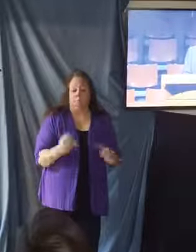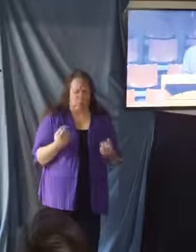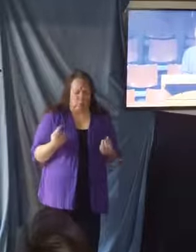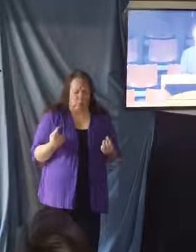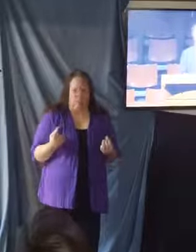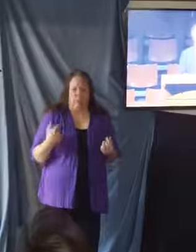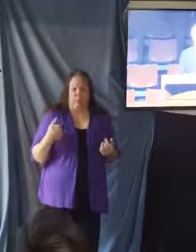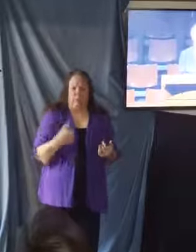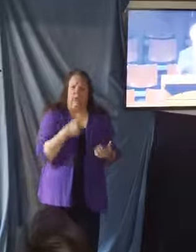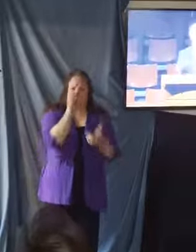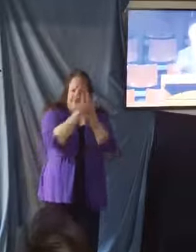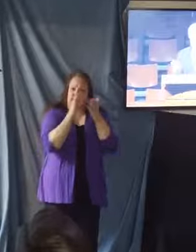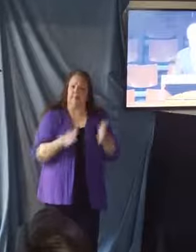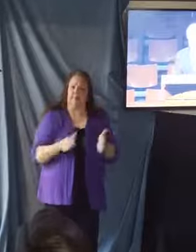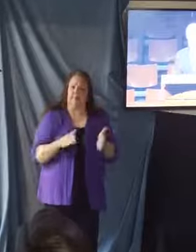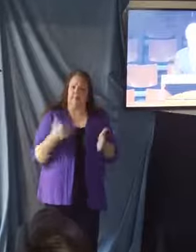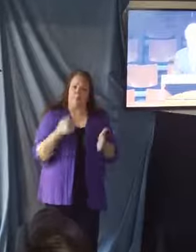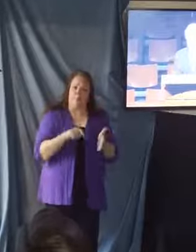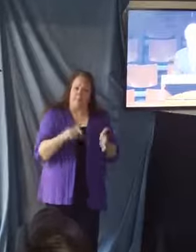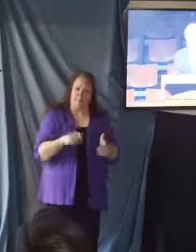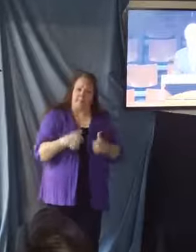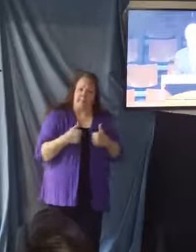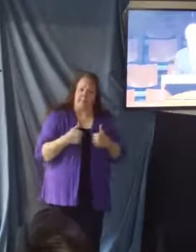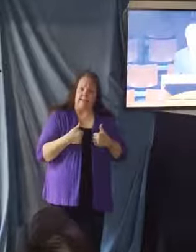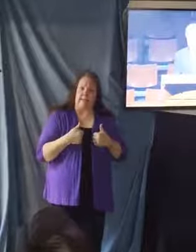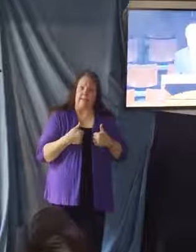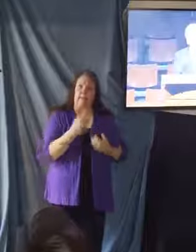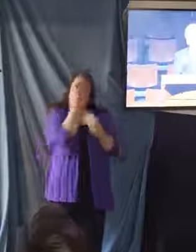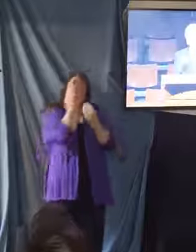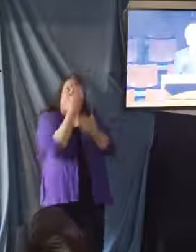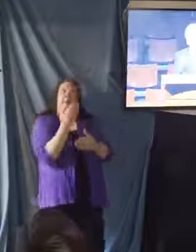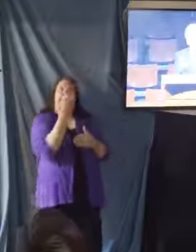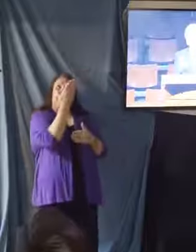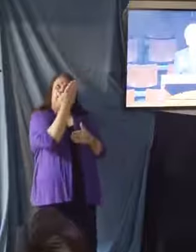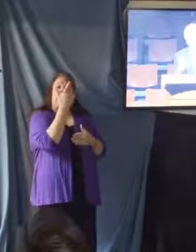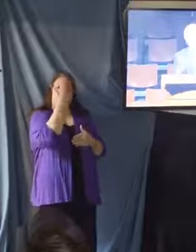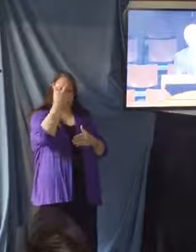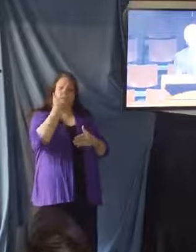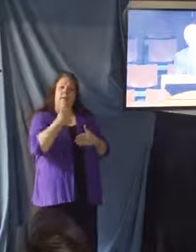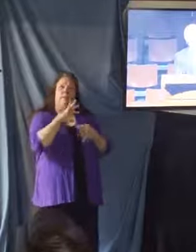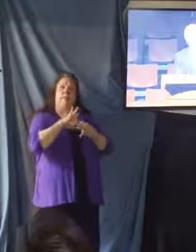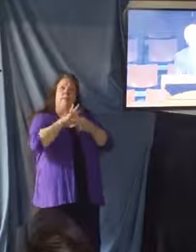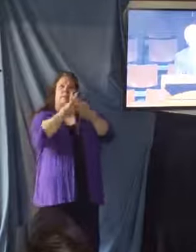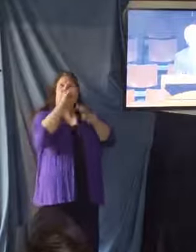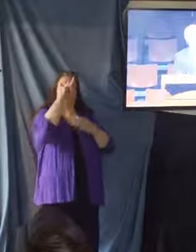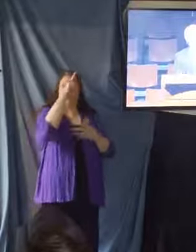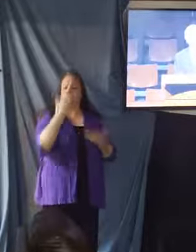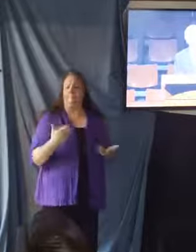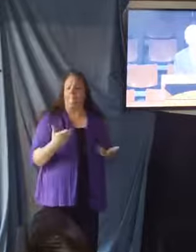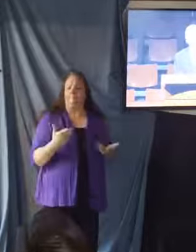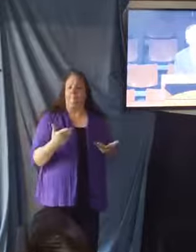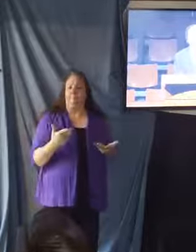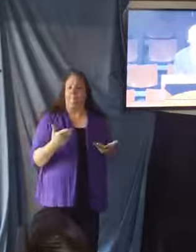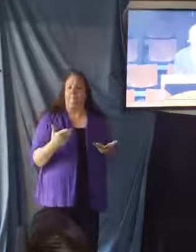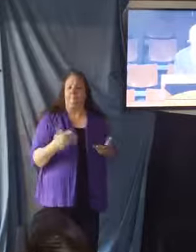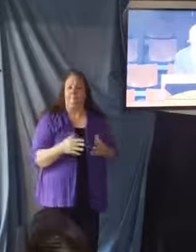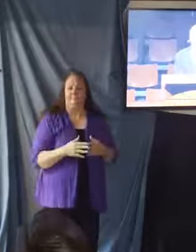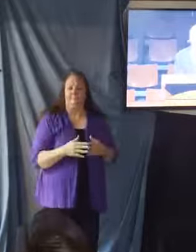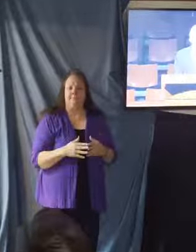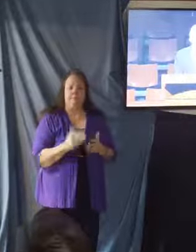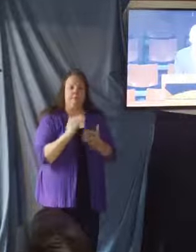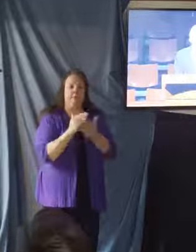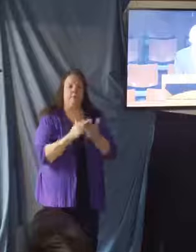behavior as believers. We are to live godly lives because we are God's children. And